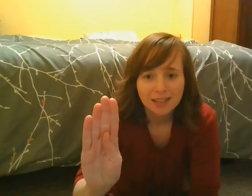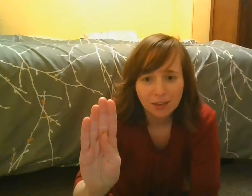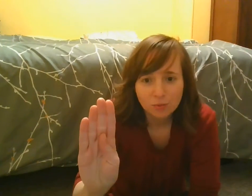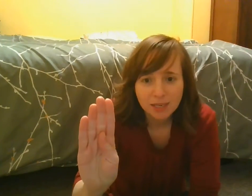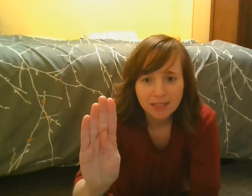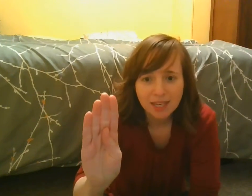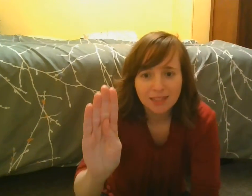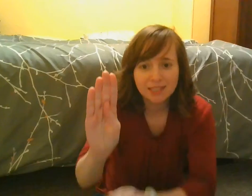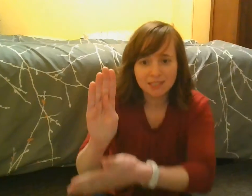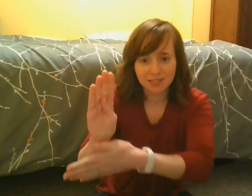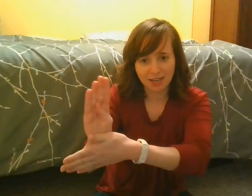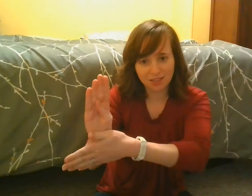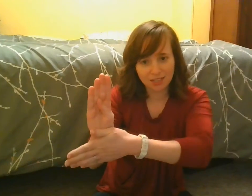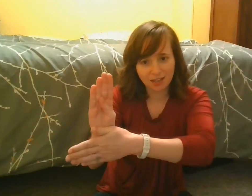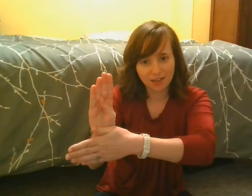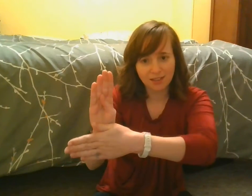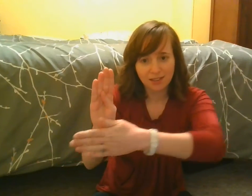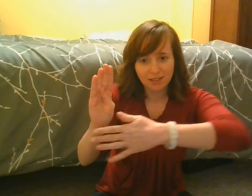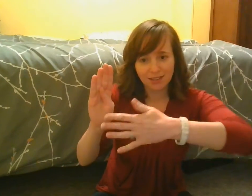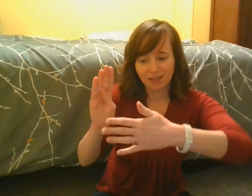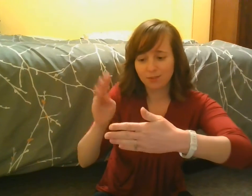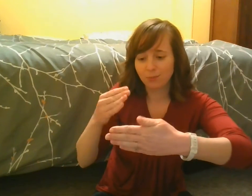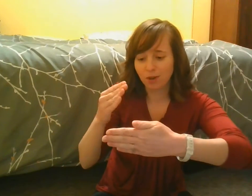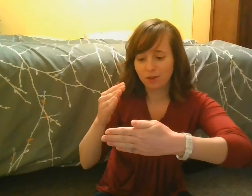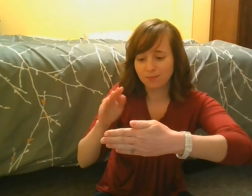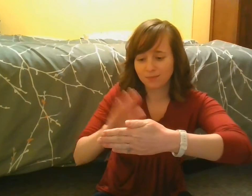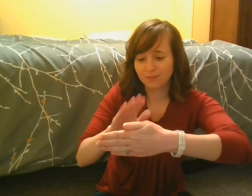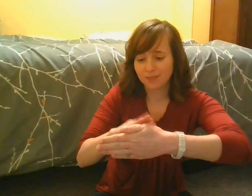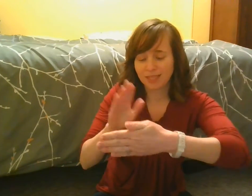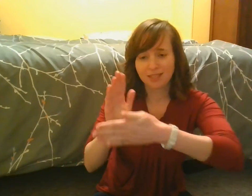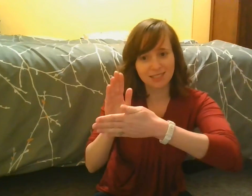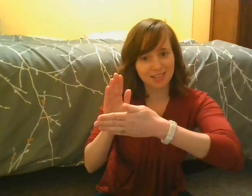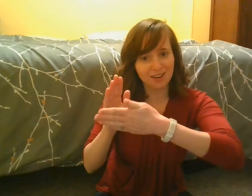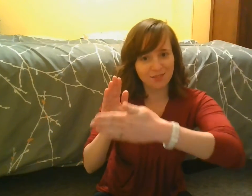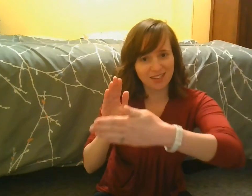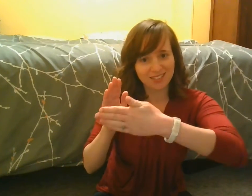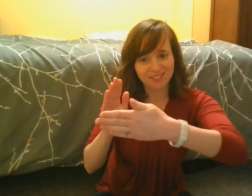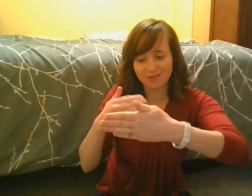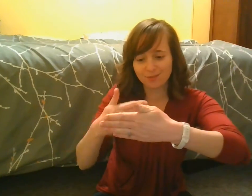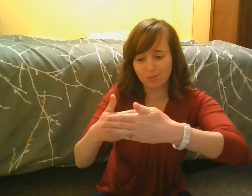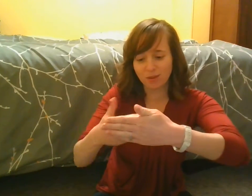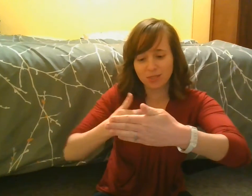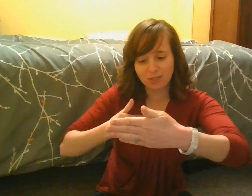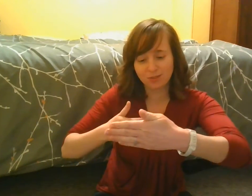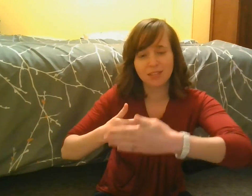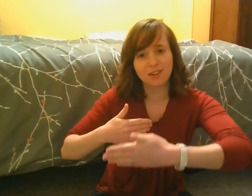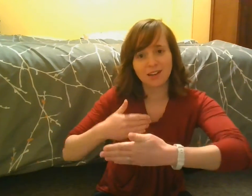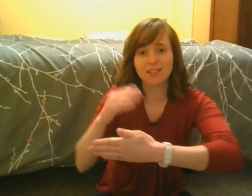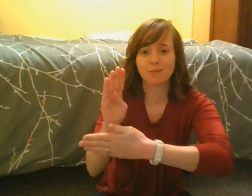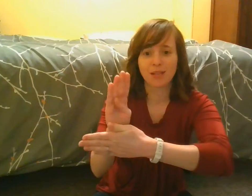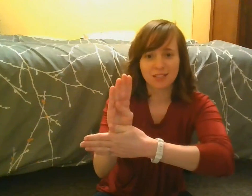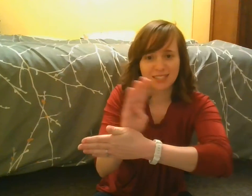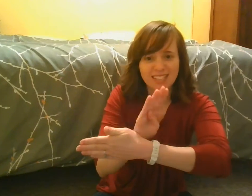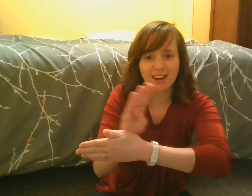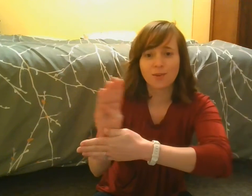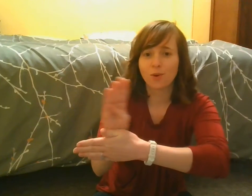Letter B like this, and just kind of have your palm like this, kind of like palm to you in the non-dominant, and just kind of go